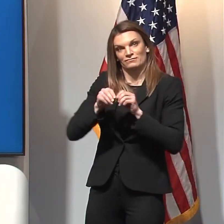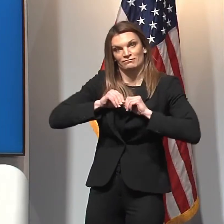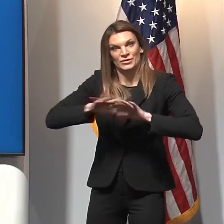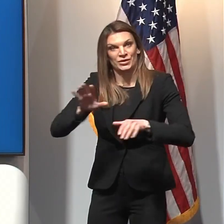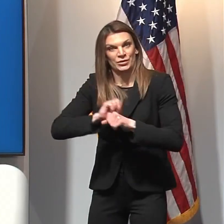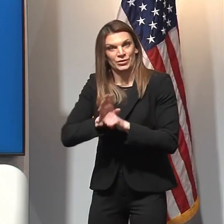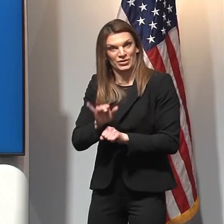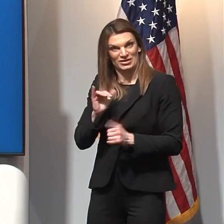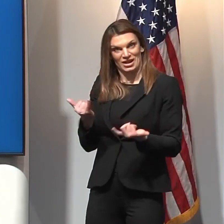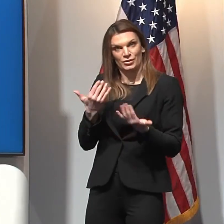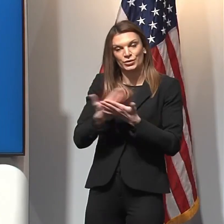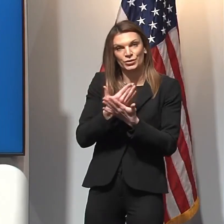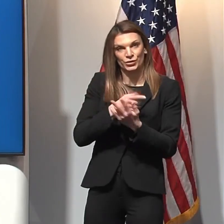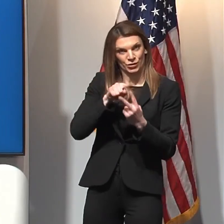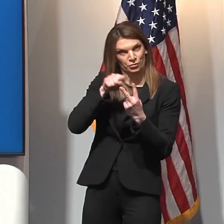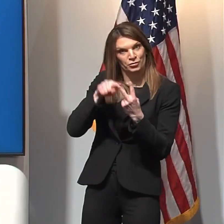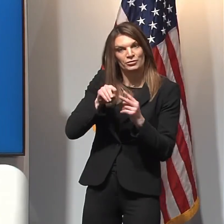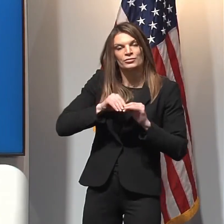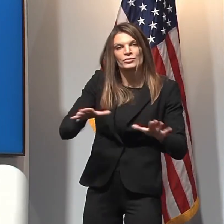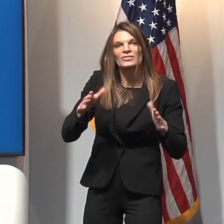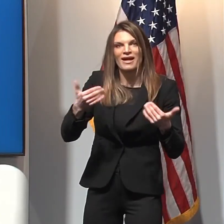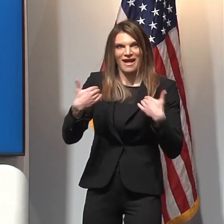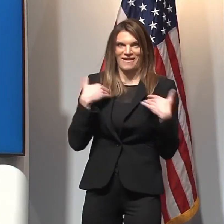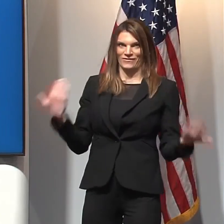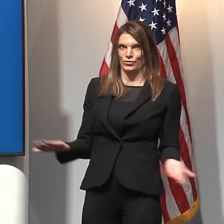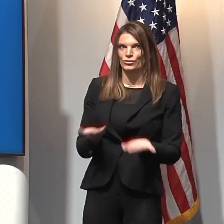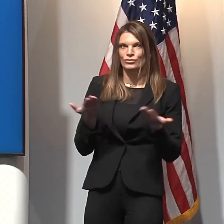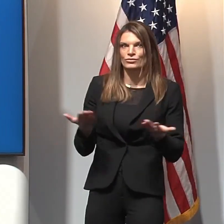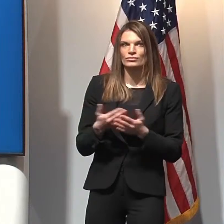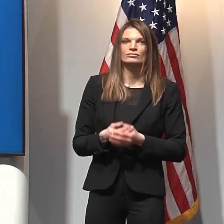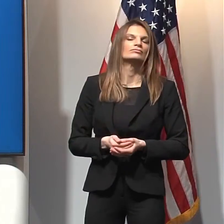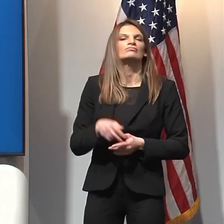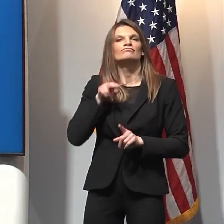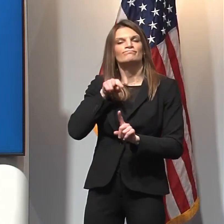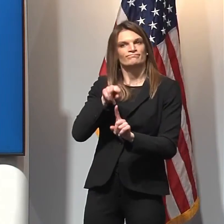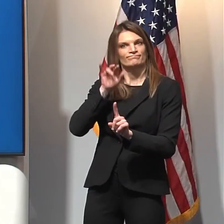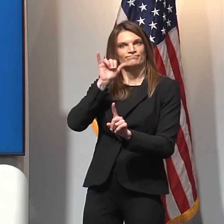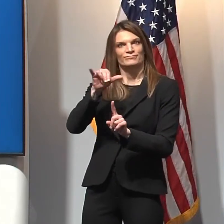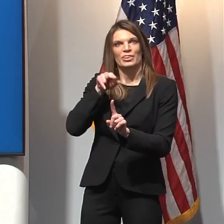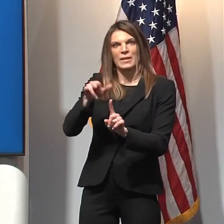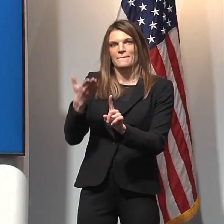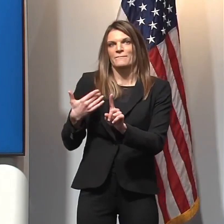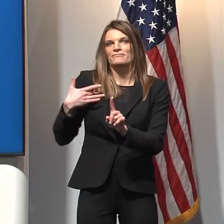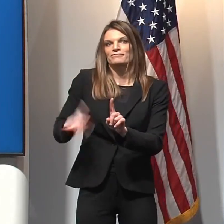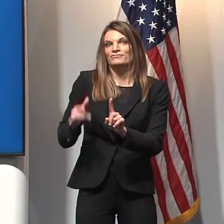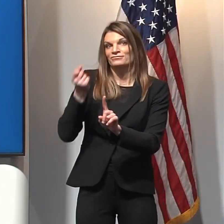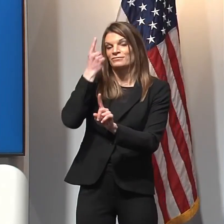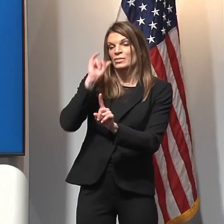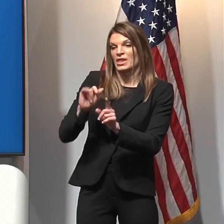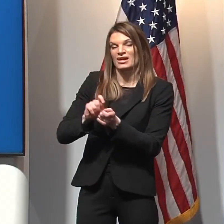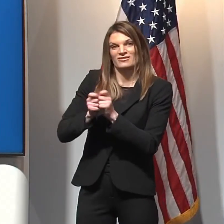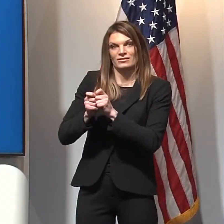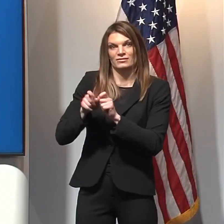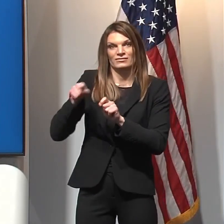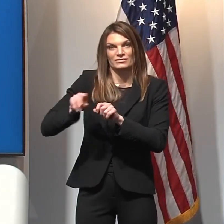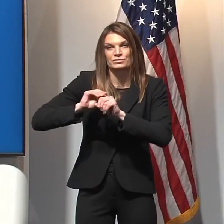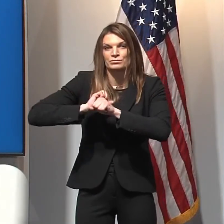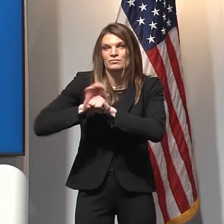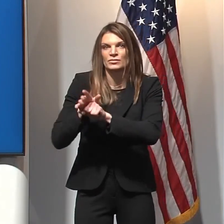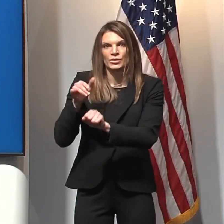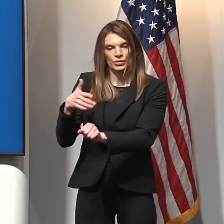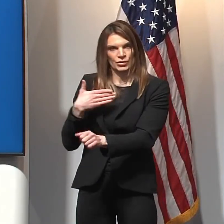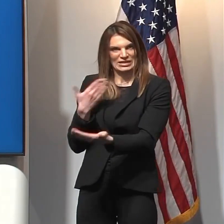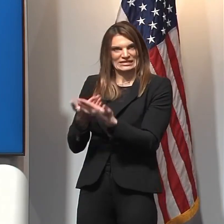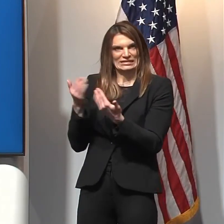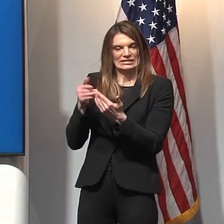very present in the state. This is likely contributing to our increase in cases. When someone is infected with one of these variants, it's